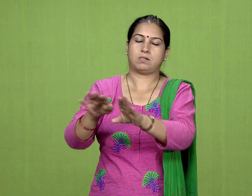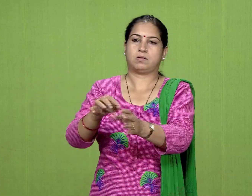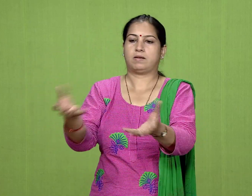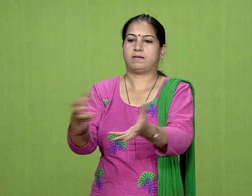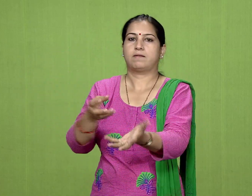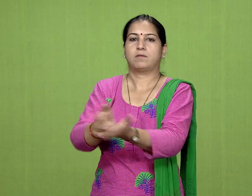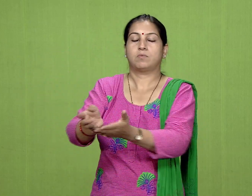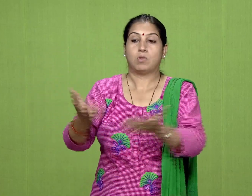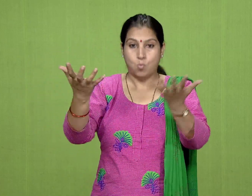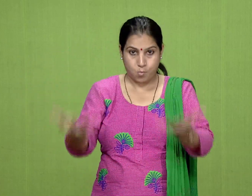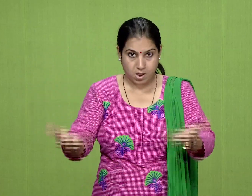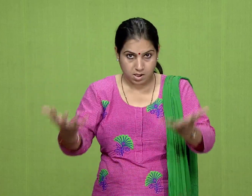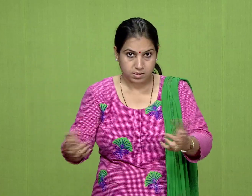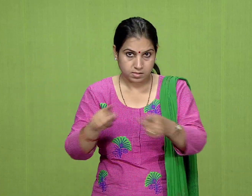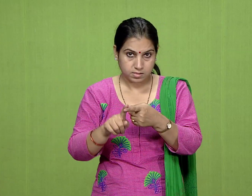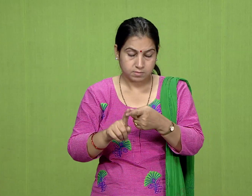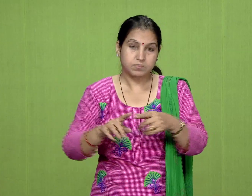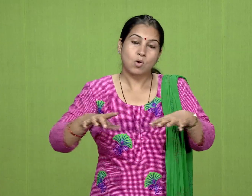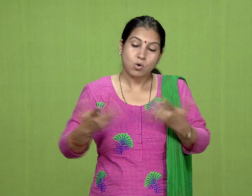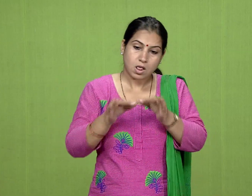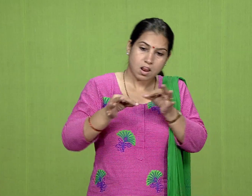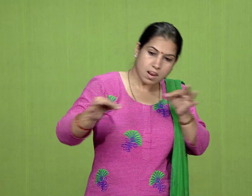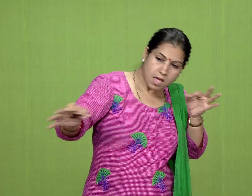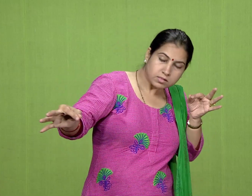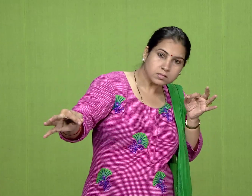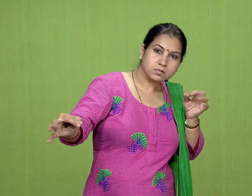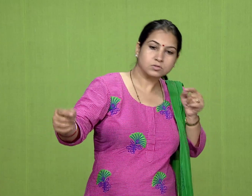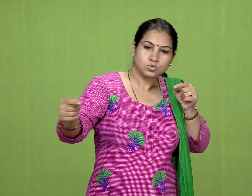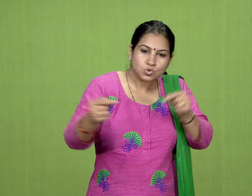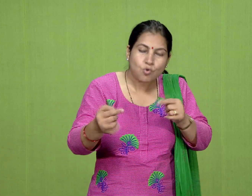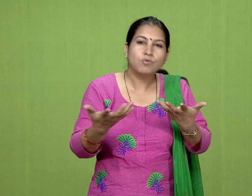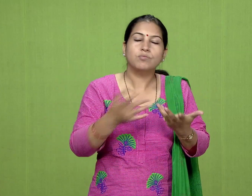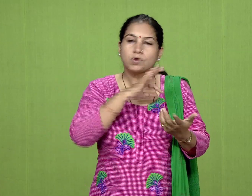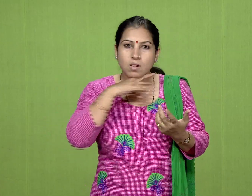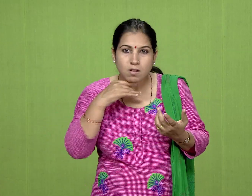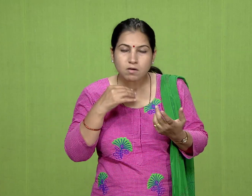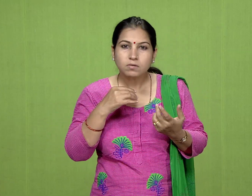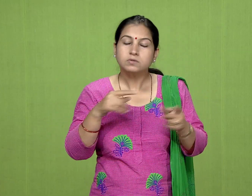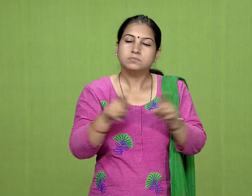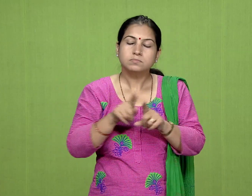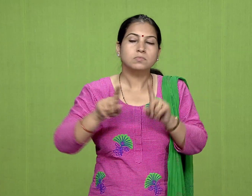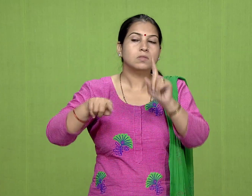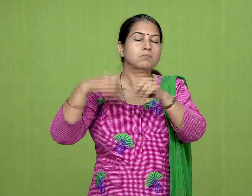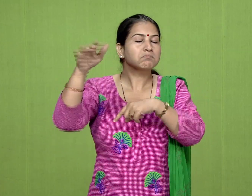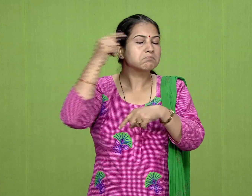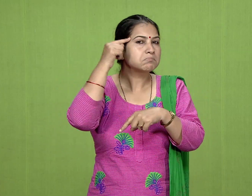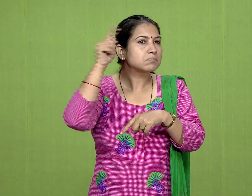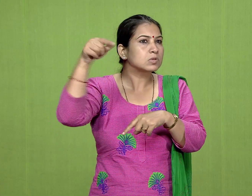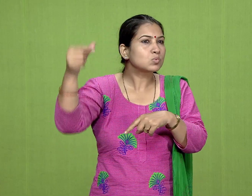according to their weight or length of the yarn and its end. Use the example.